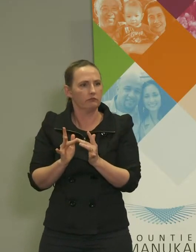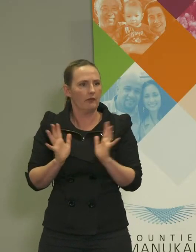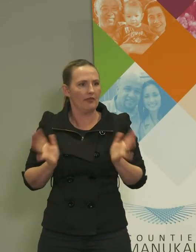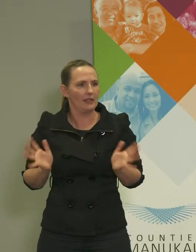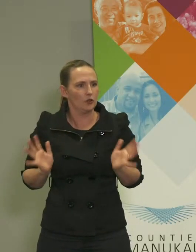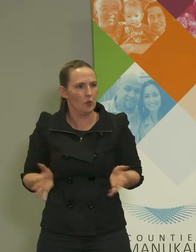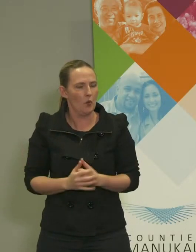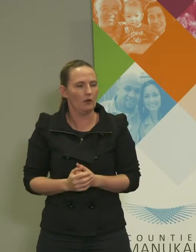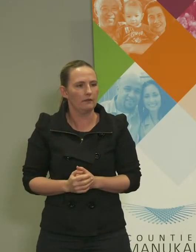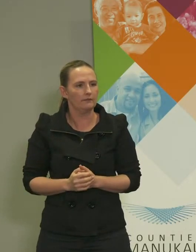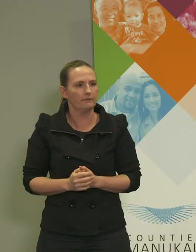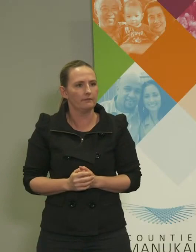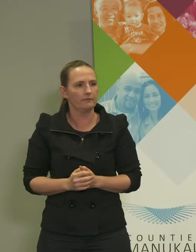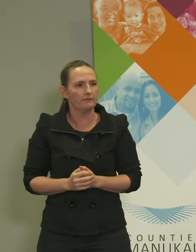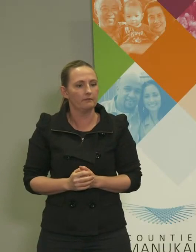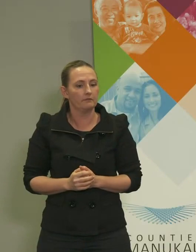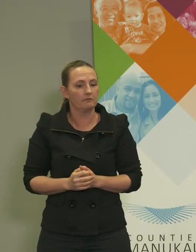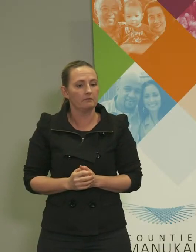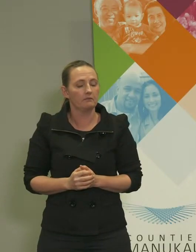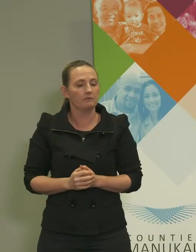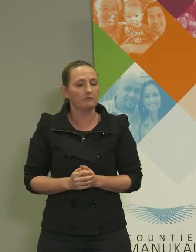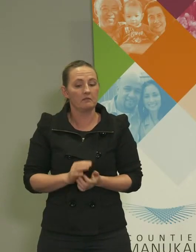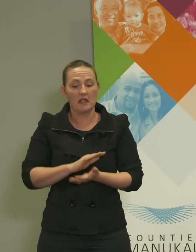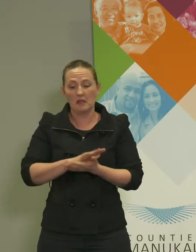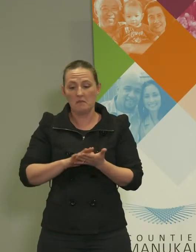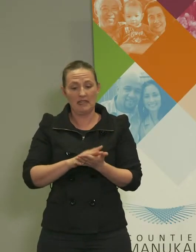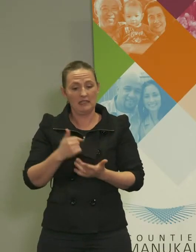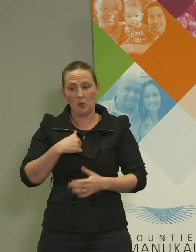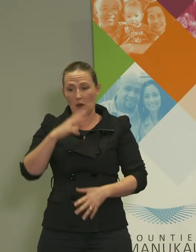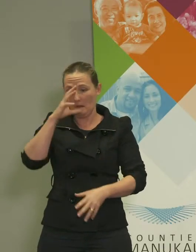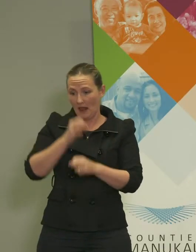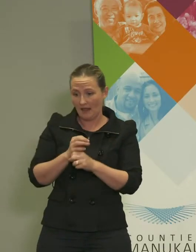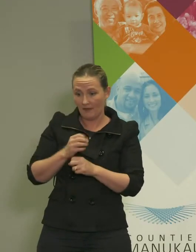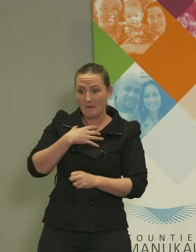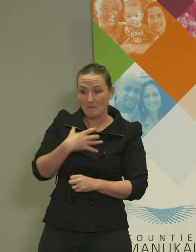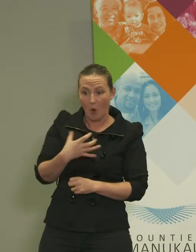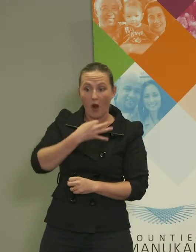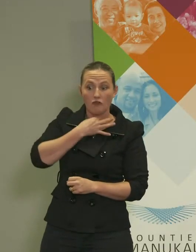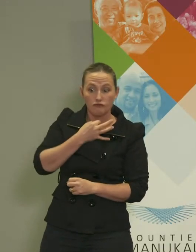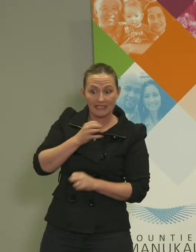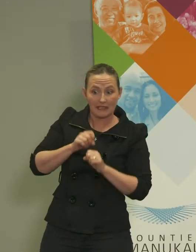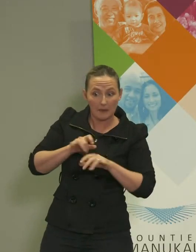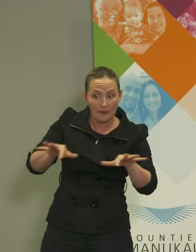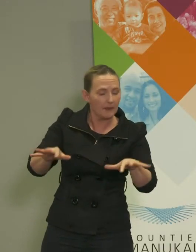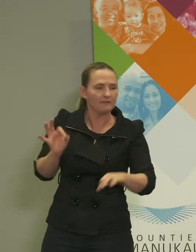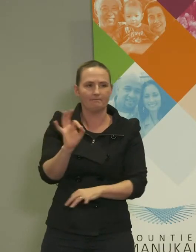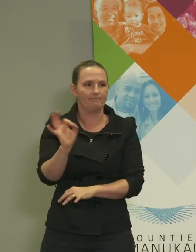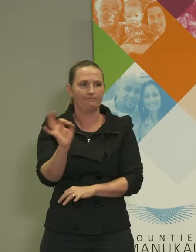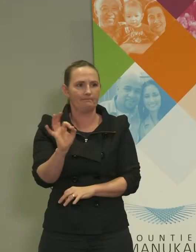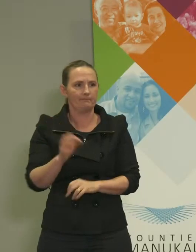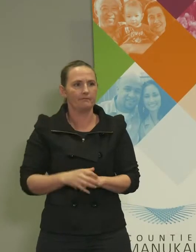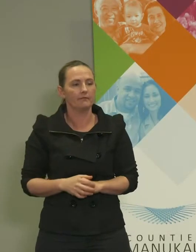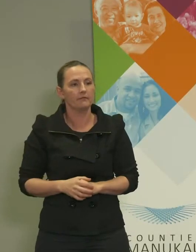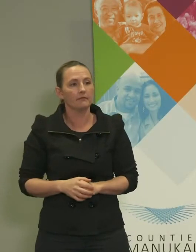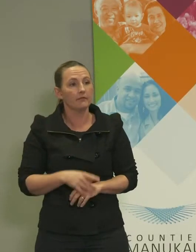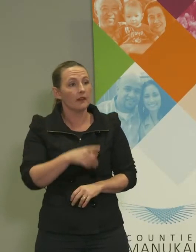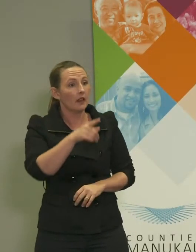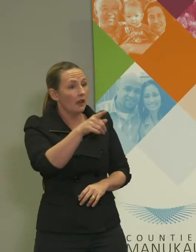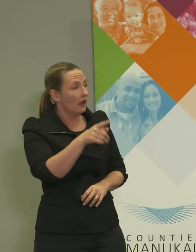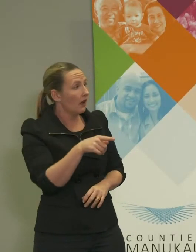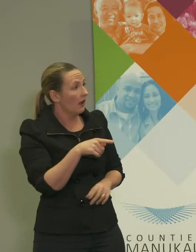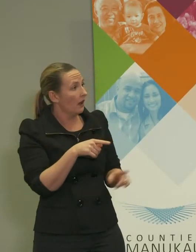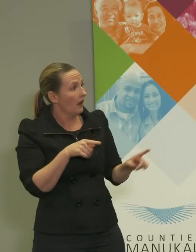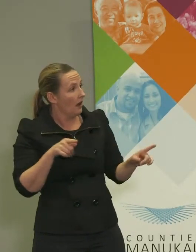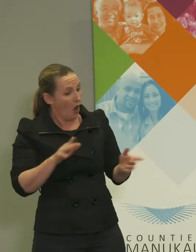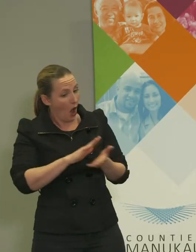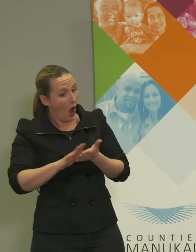that makes us believe that there's no further risk associated with those cases. So the fact that it wasn't linked to the Auckland cluster,